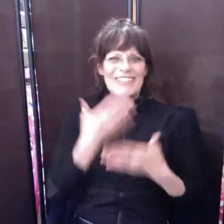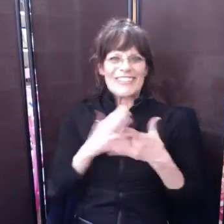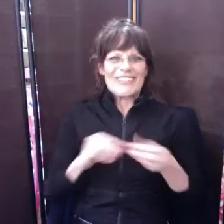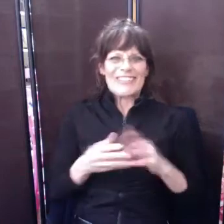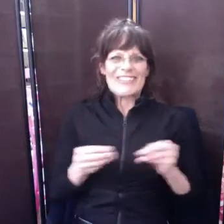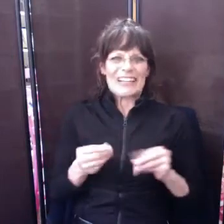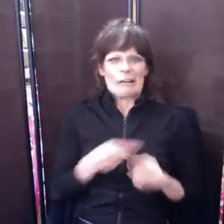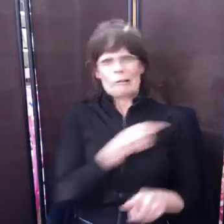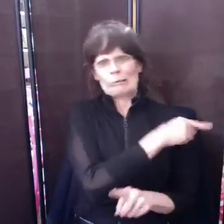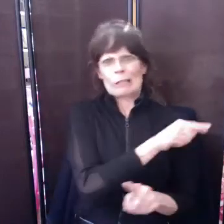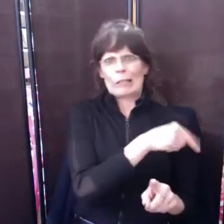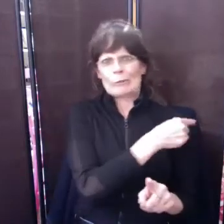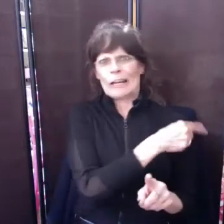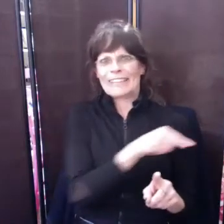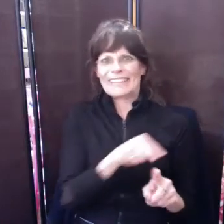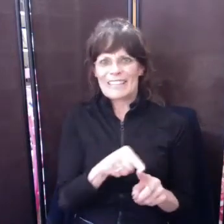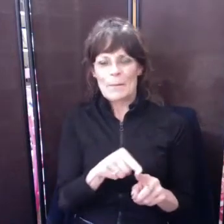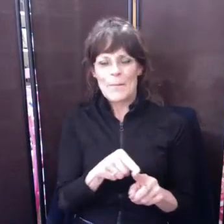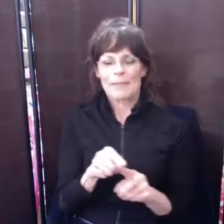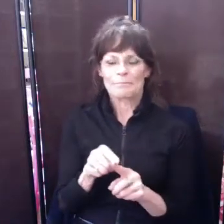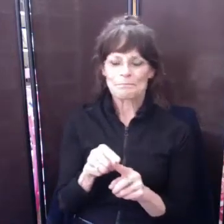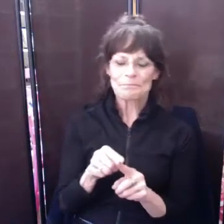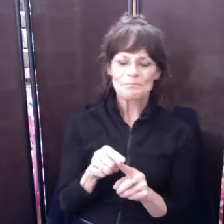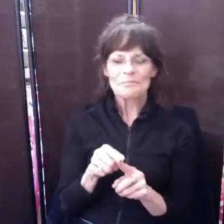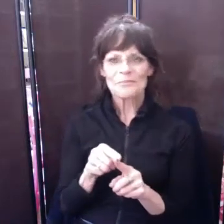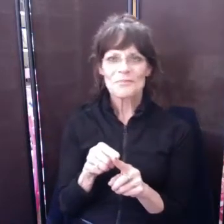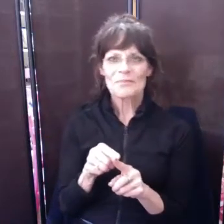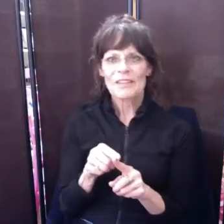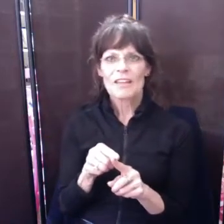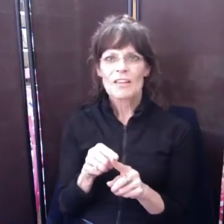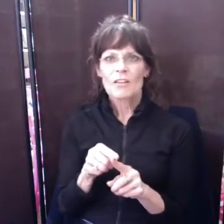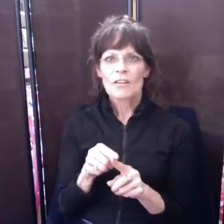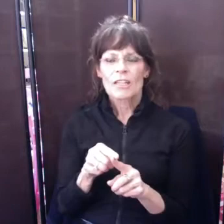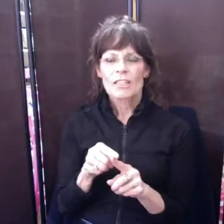sidetracked. To get back to the good story, so in July of